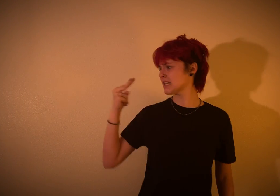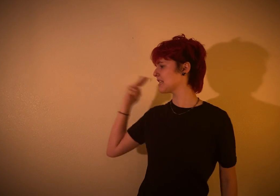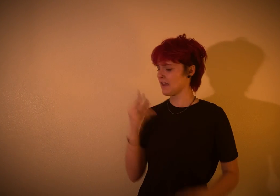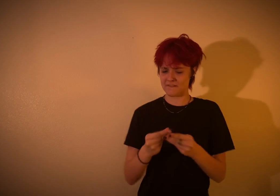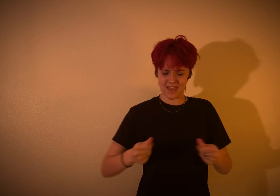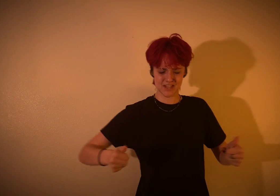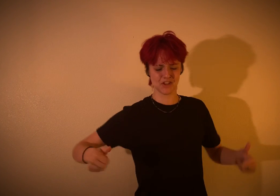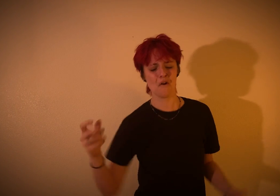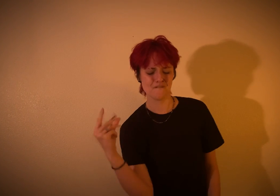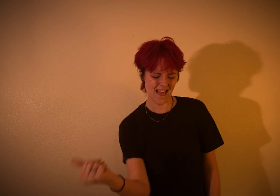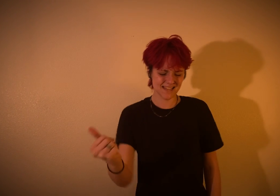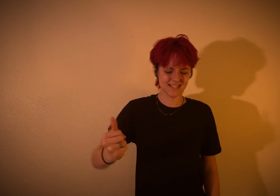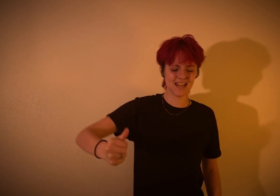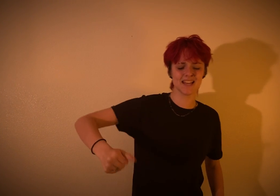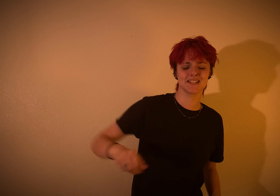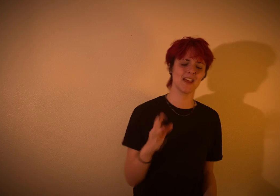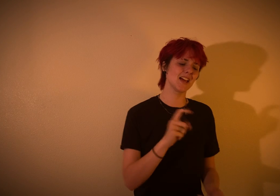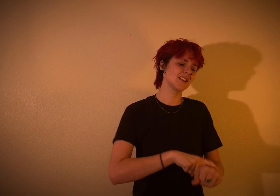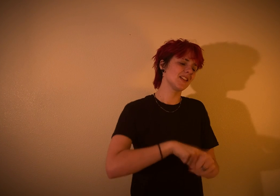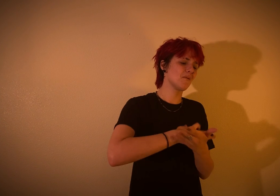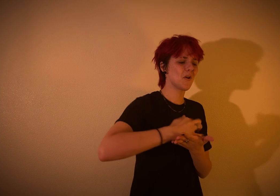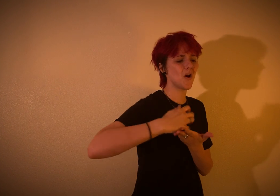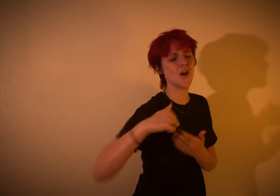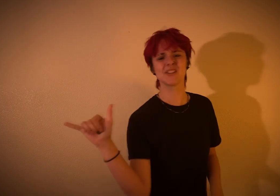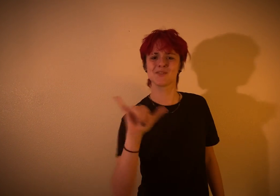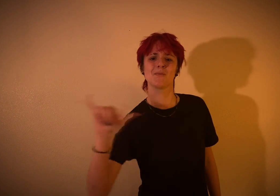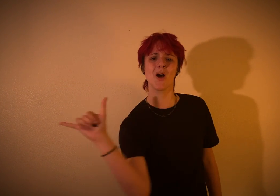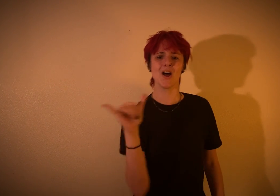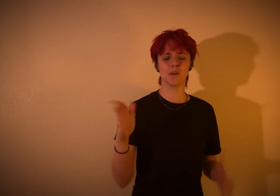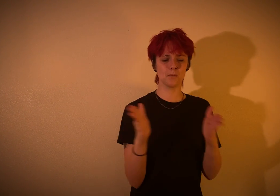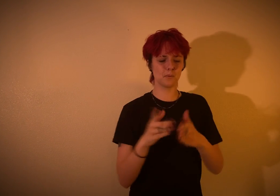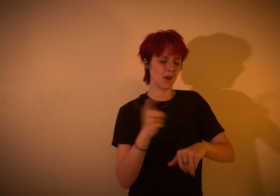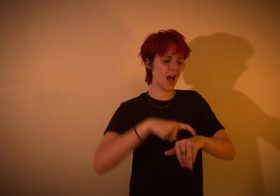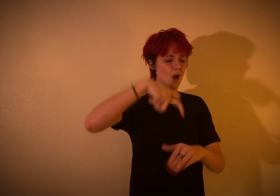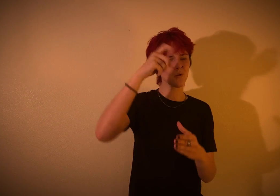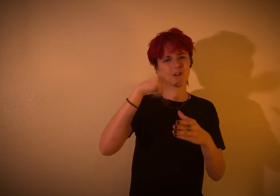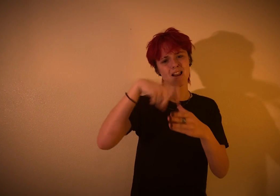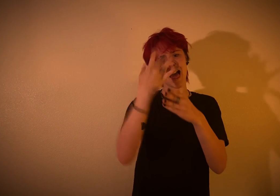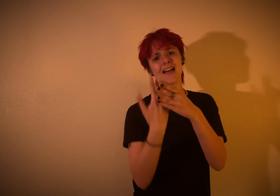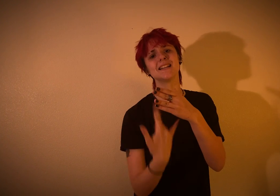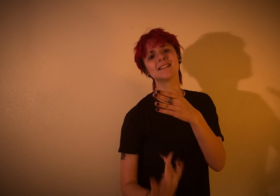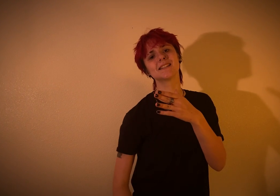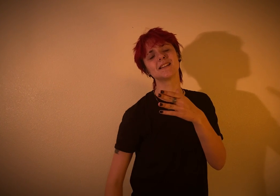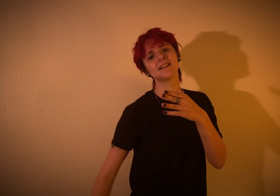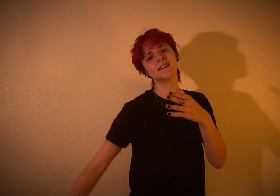they fade so fast. Sand in the world's smallest hourglass.